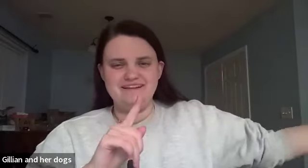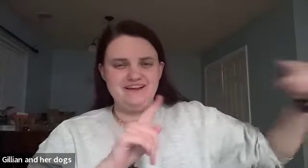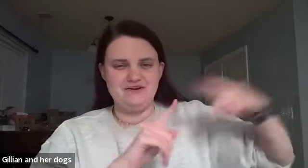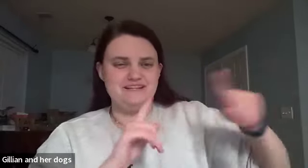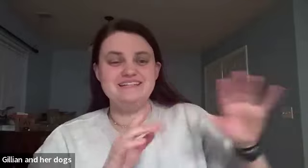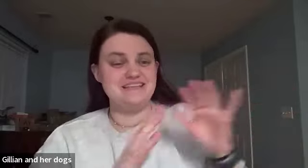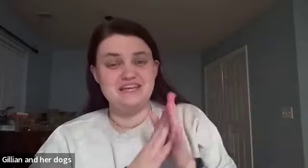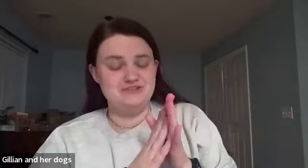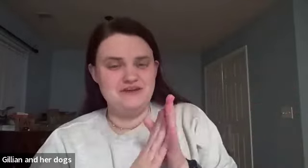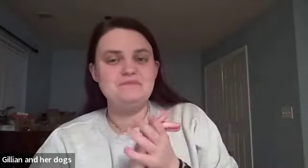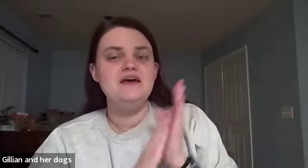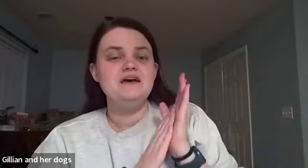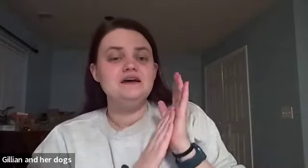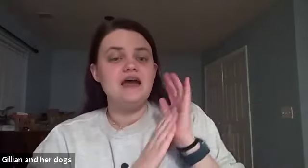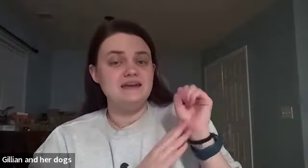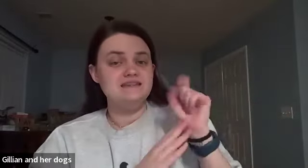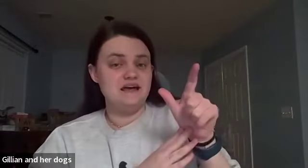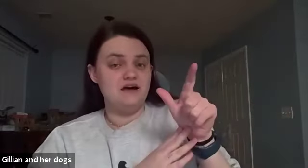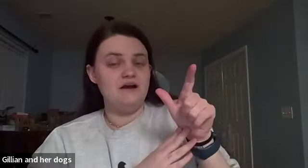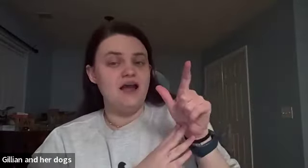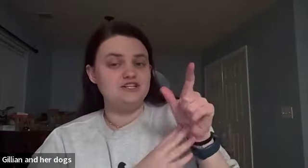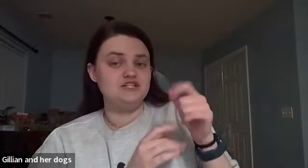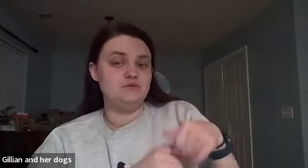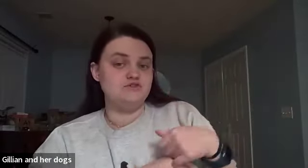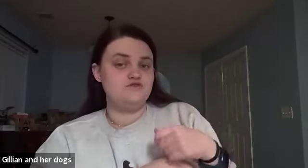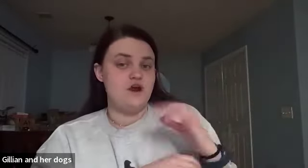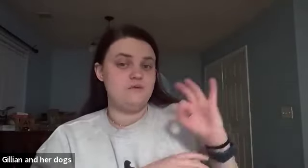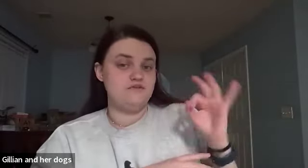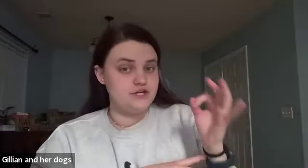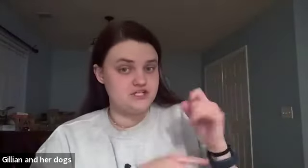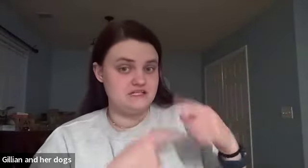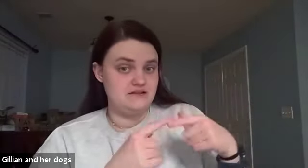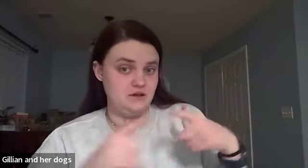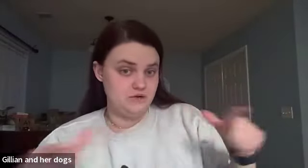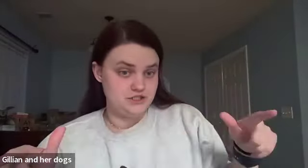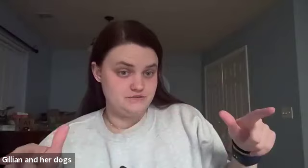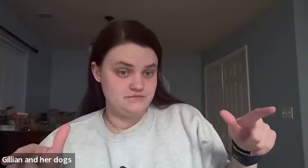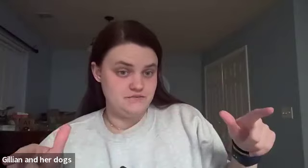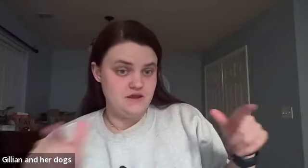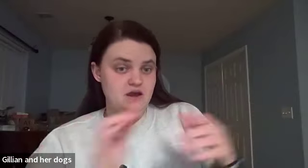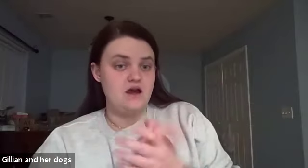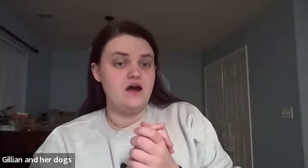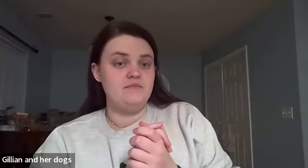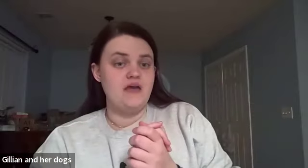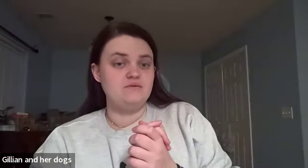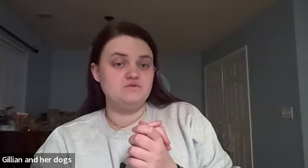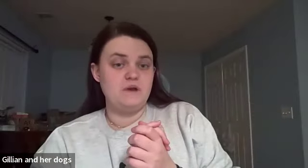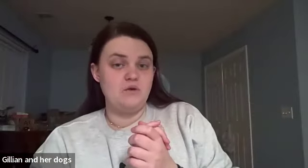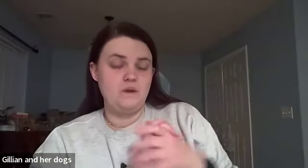totally like go crazy because I can do that. ASL actually roots from French Sign Language. That was where